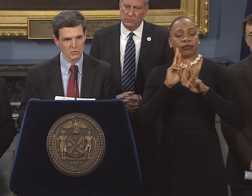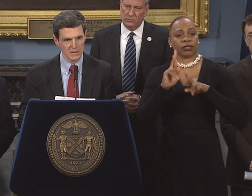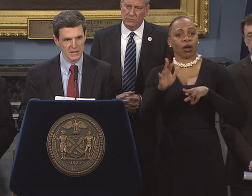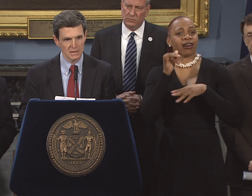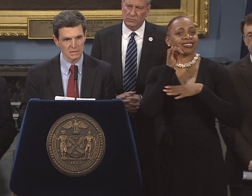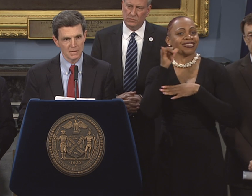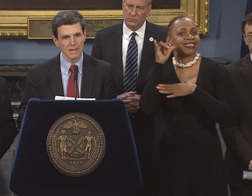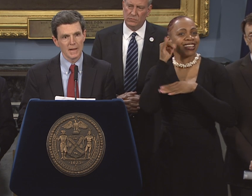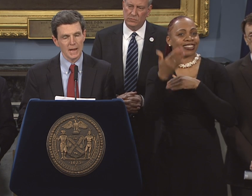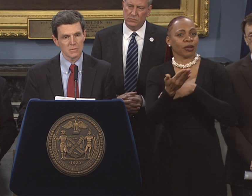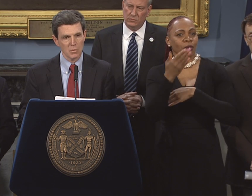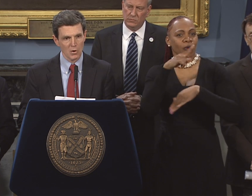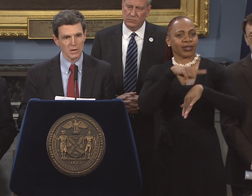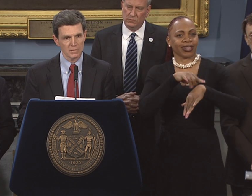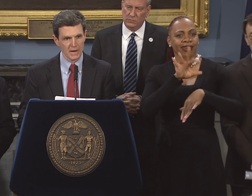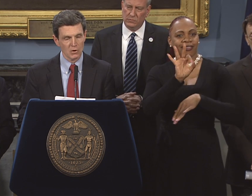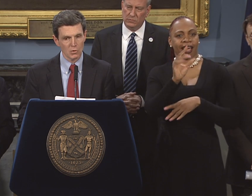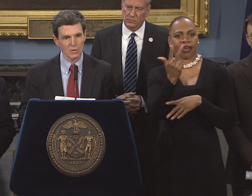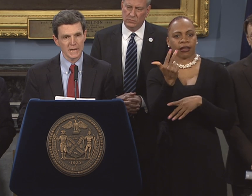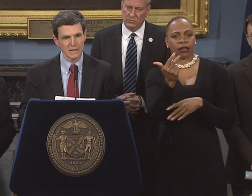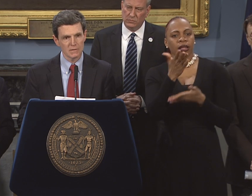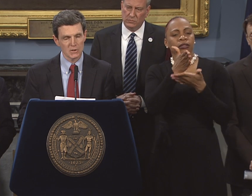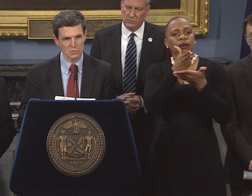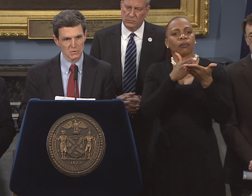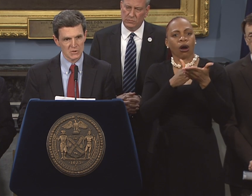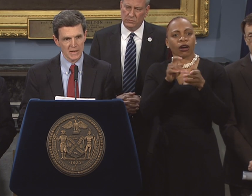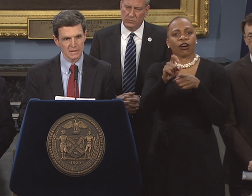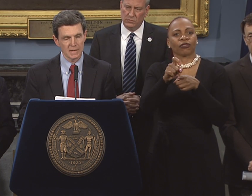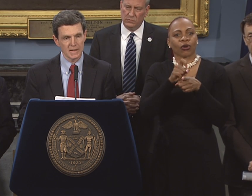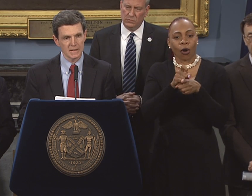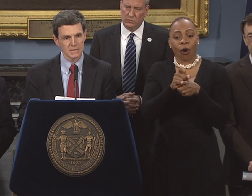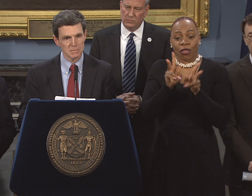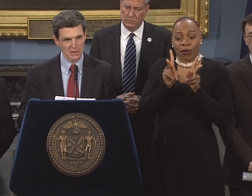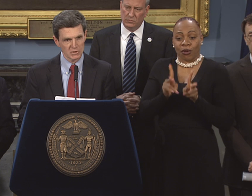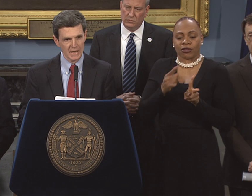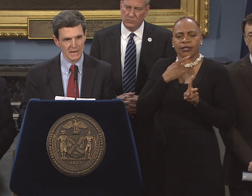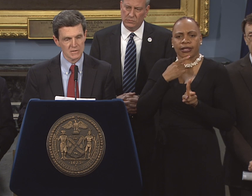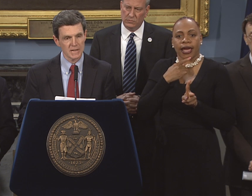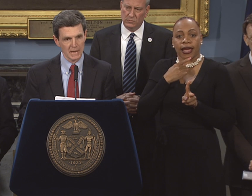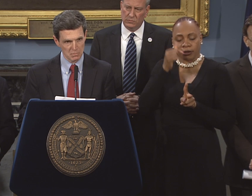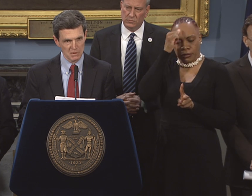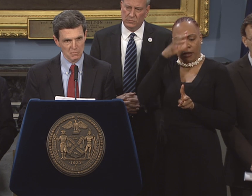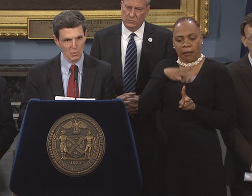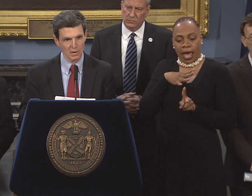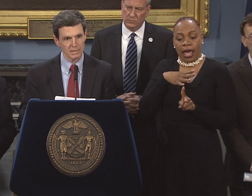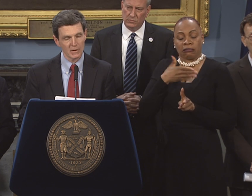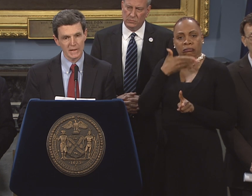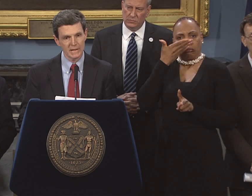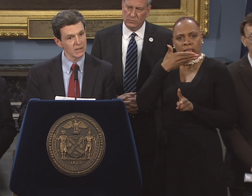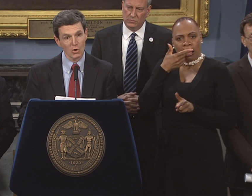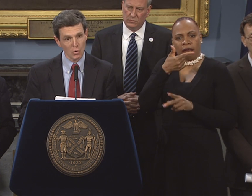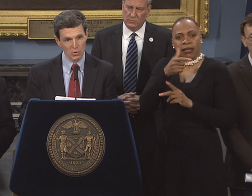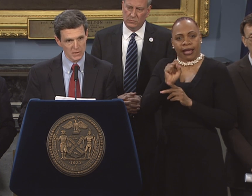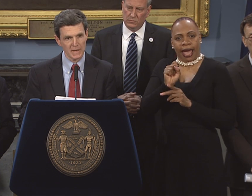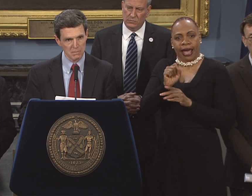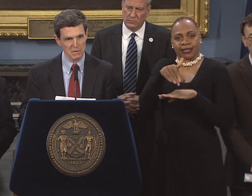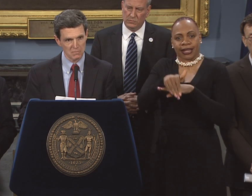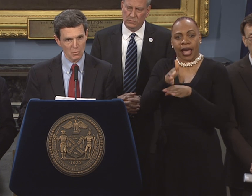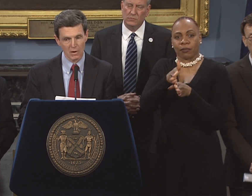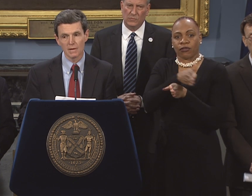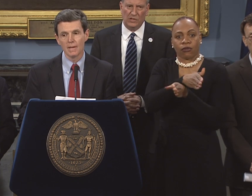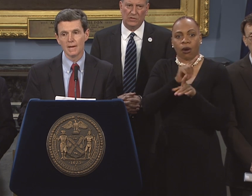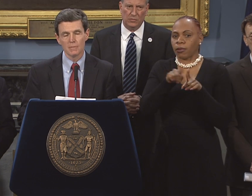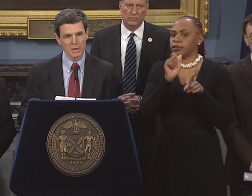at 9:13, as part of that call, the individual said that he had smelt gas the night before. Now, he didn't call the